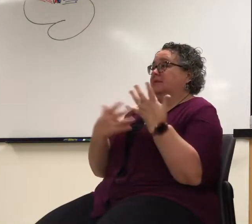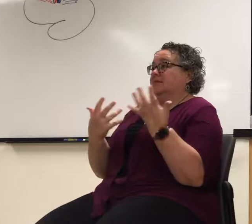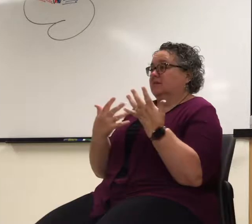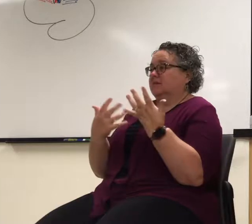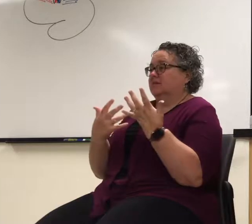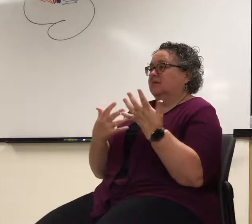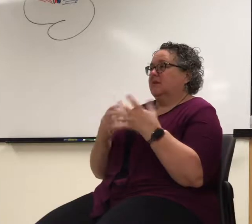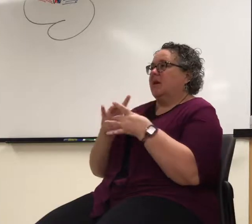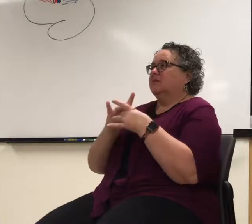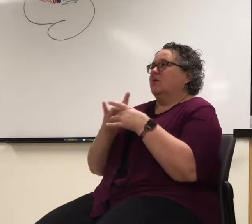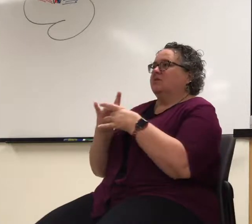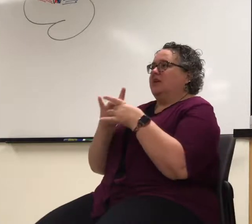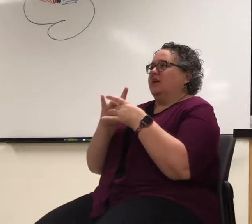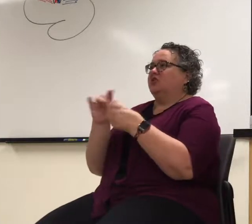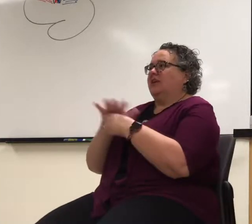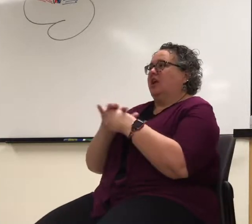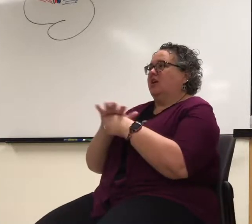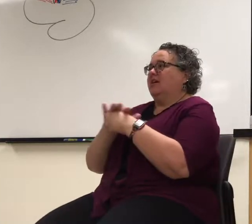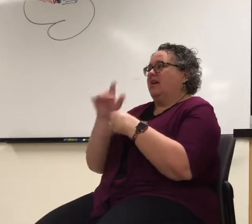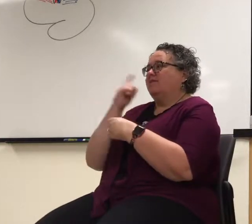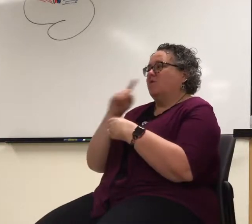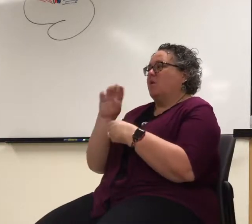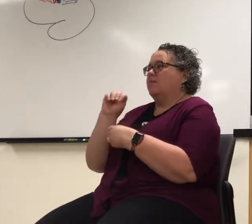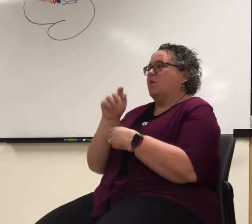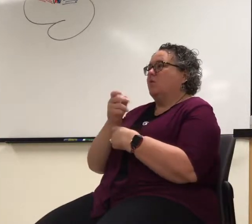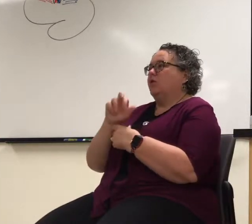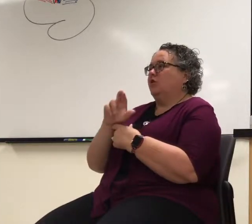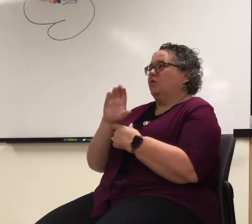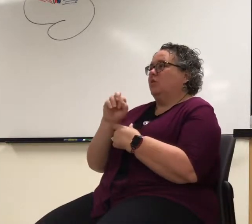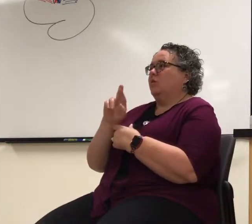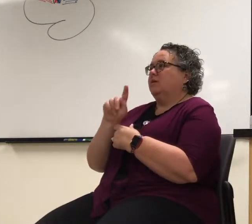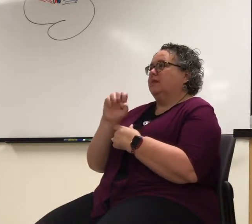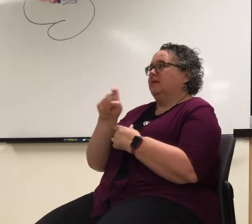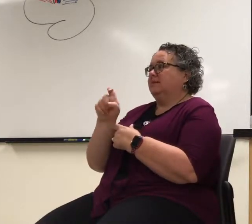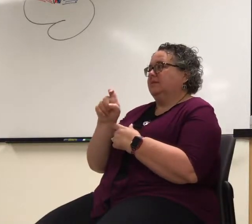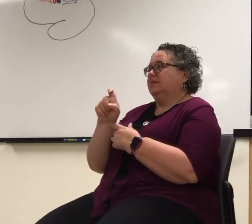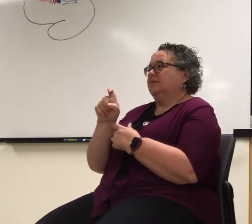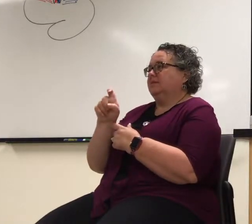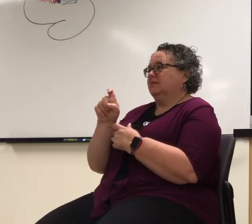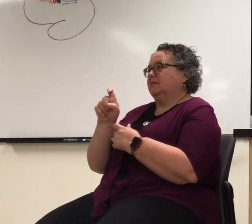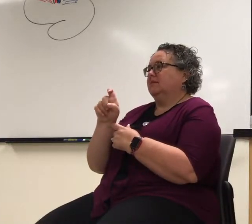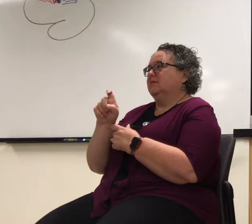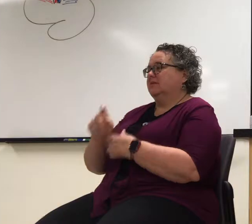it's the association area for the motor cortex.